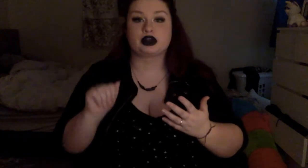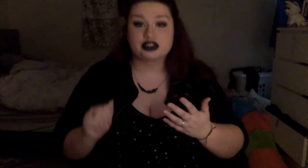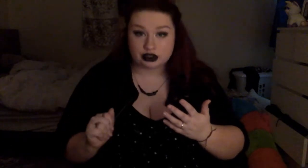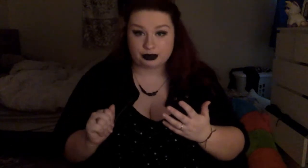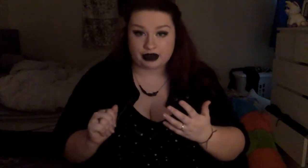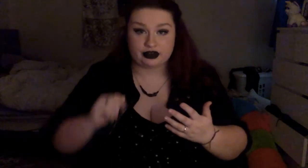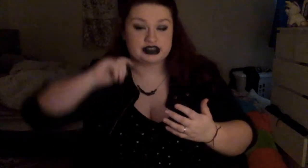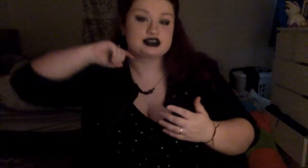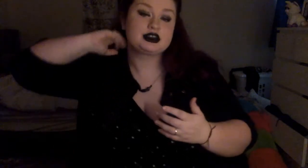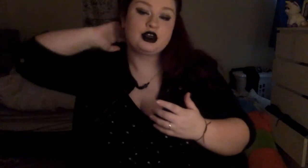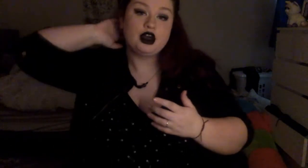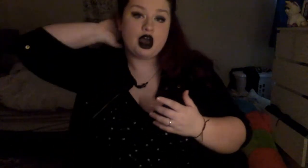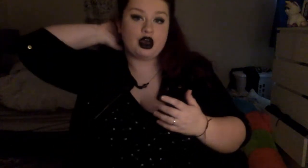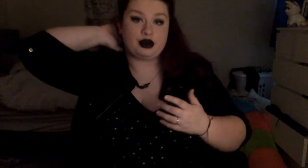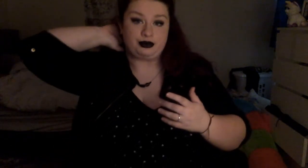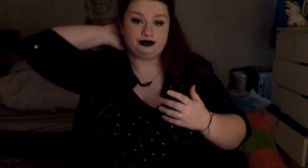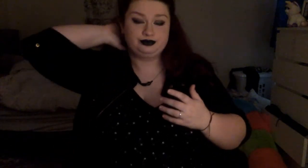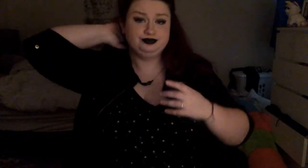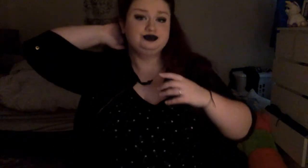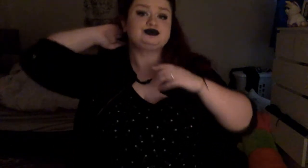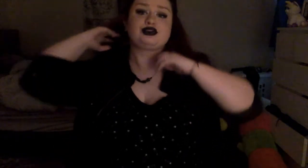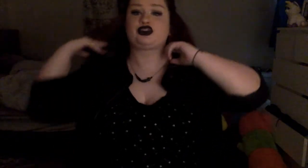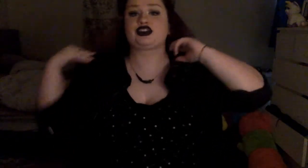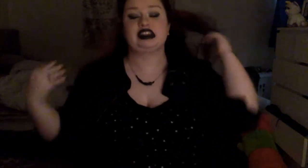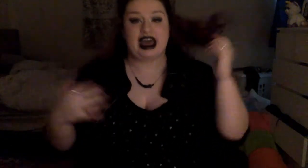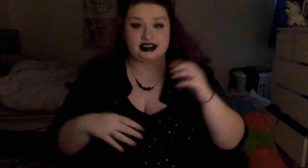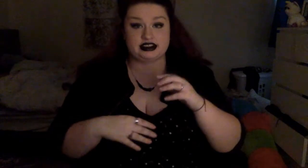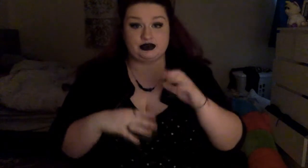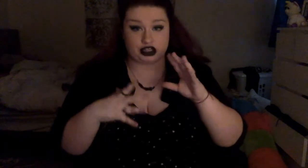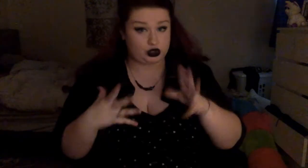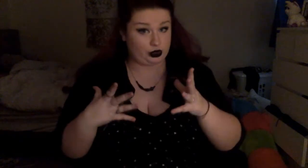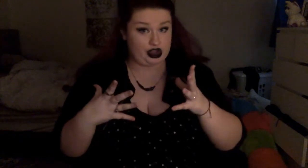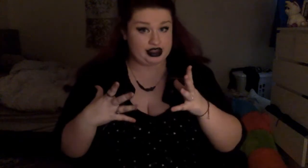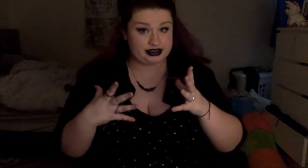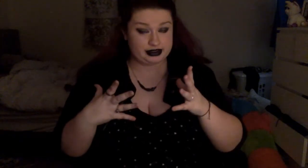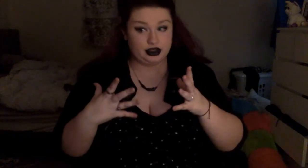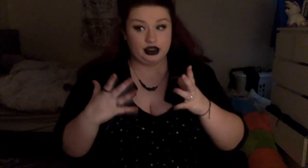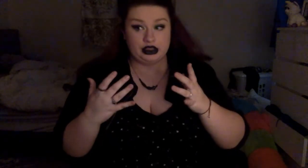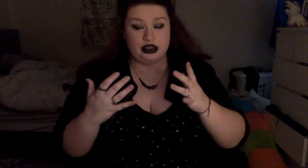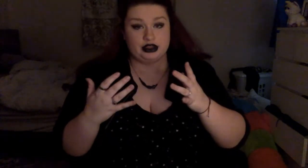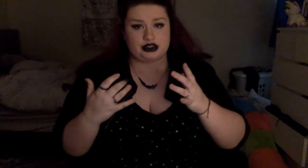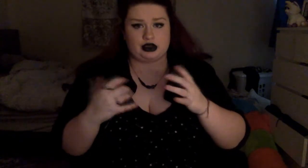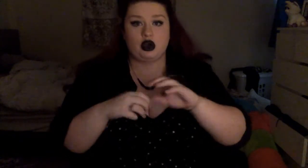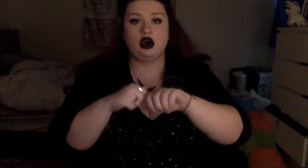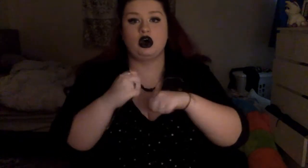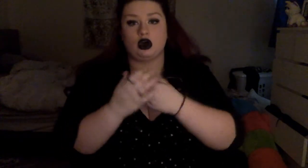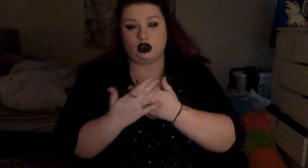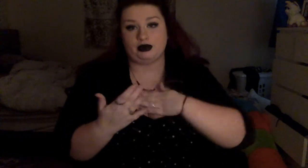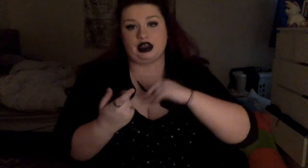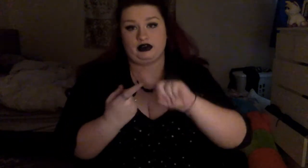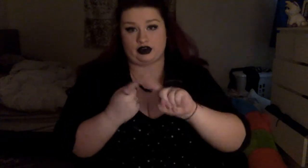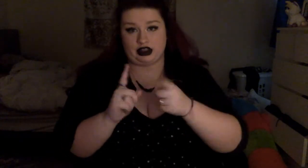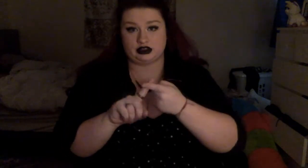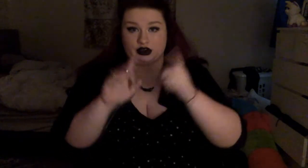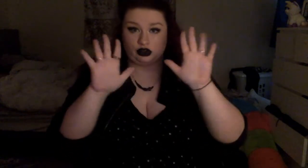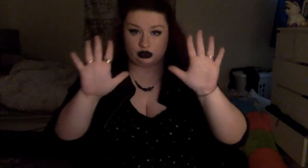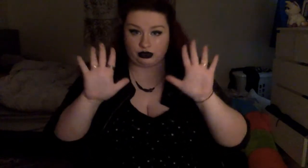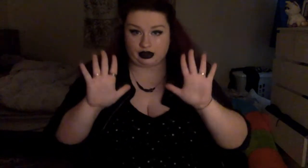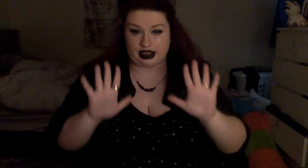personal preference. For the last victorious. So all my friends are